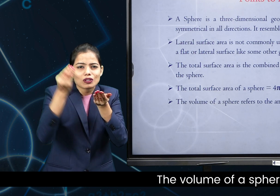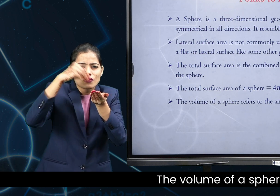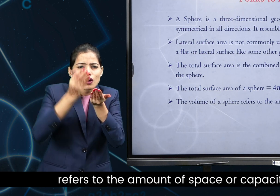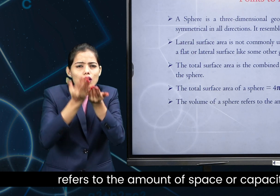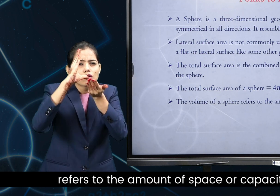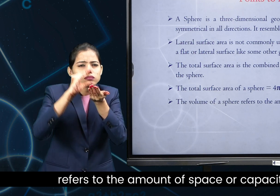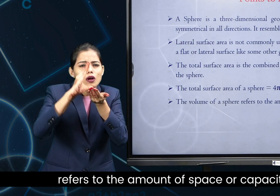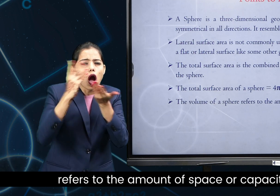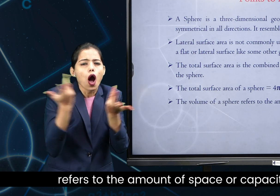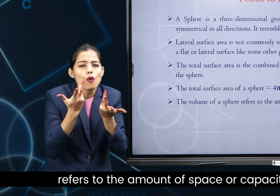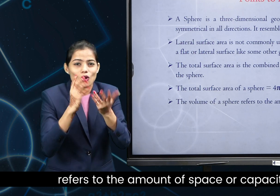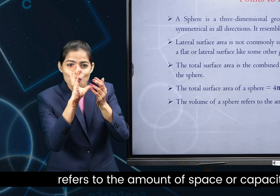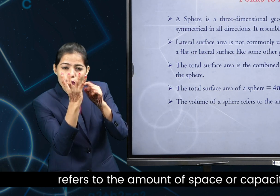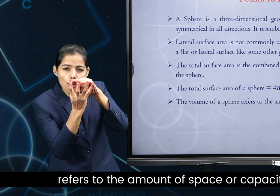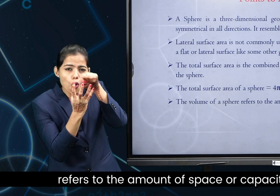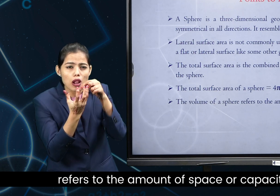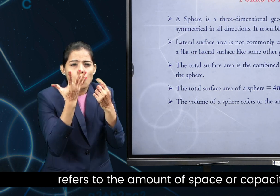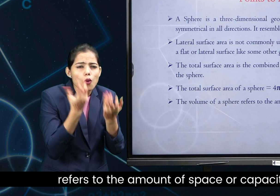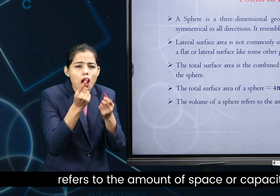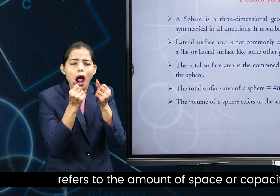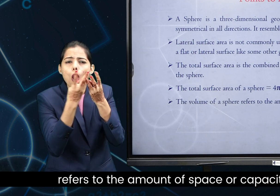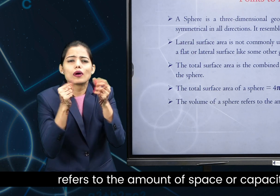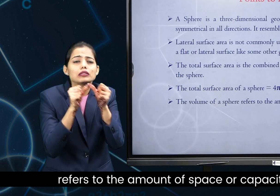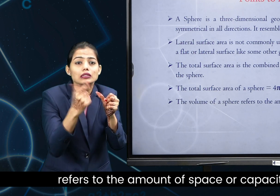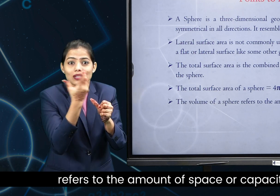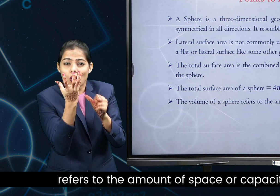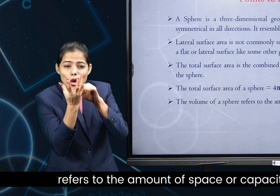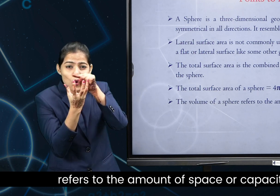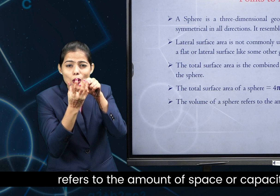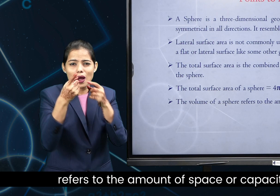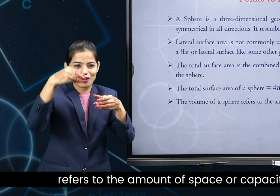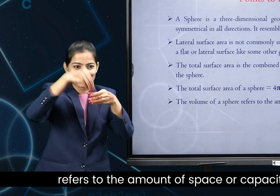sphere refers to the amount of space or capacity inside the shape.